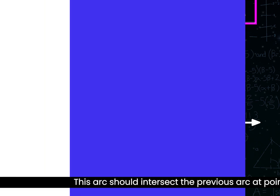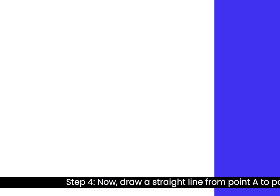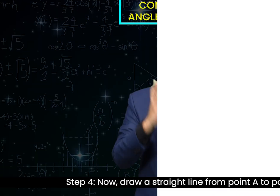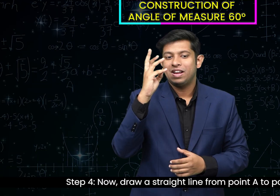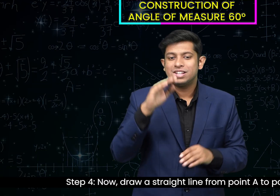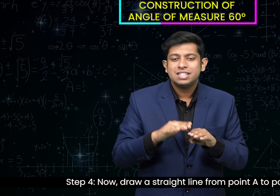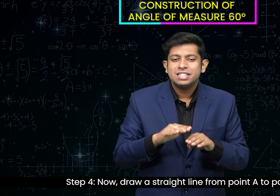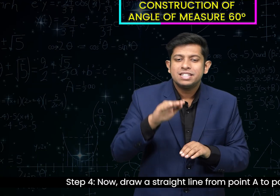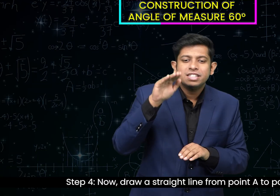Step 4.